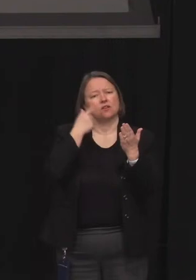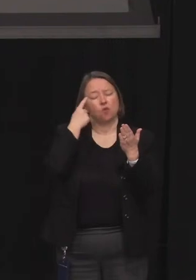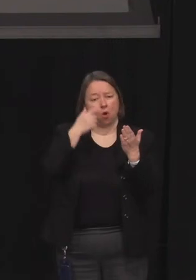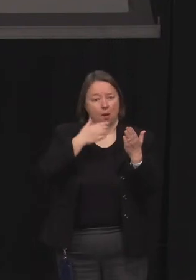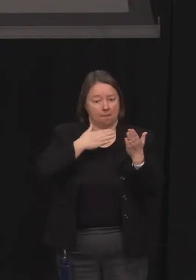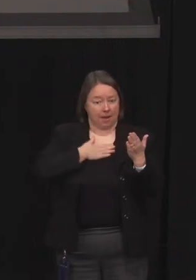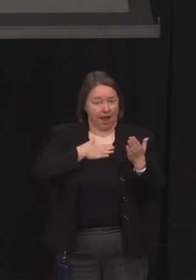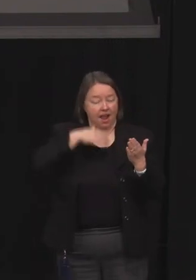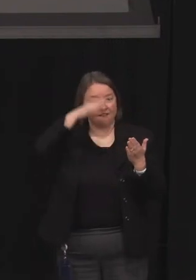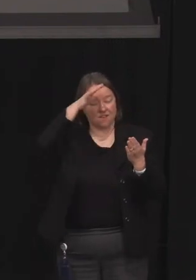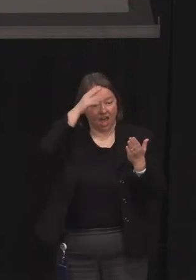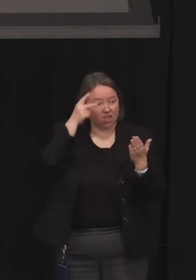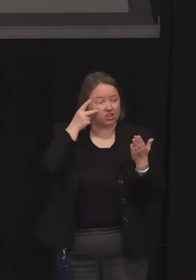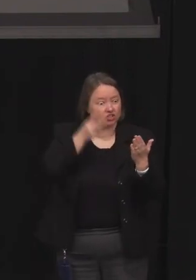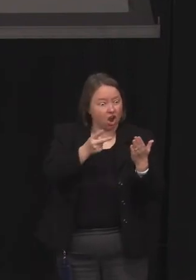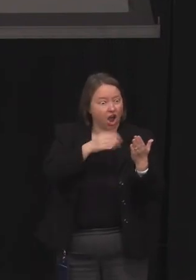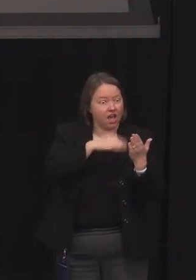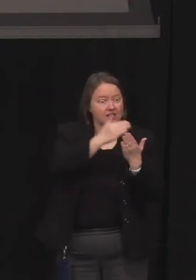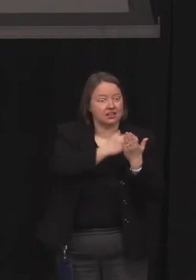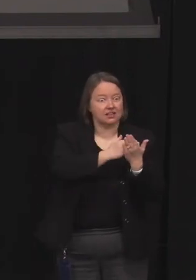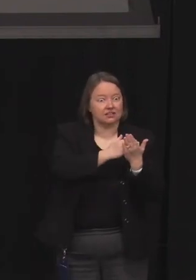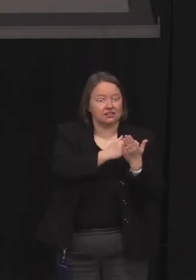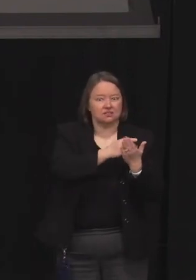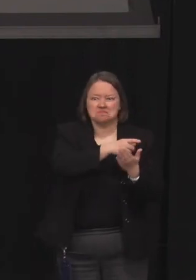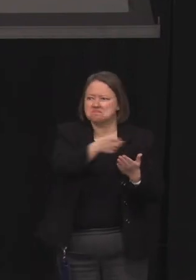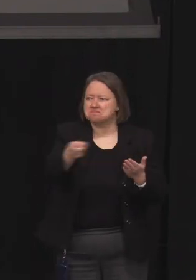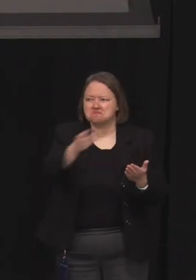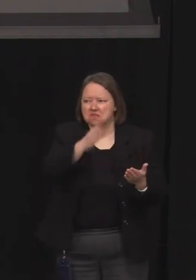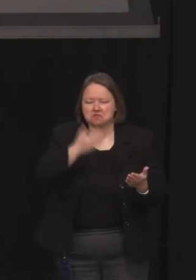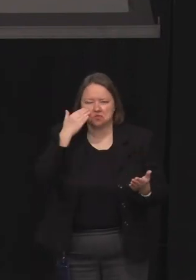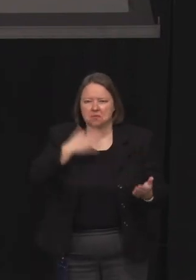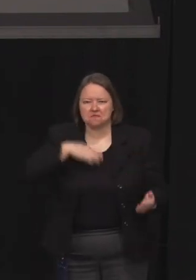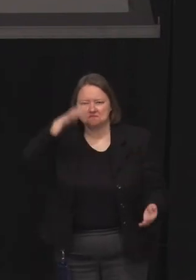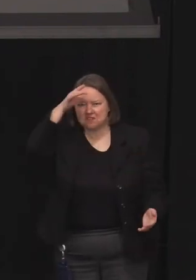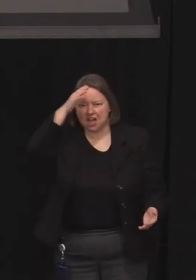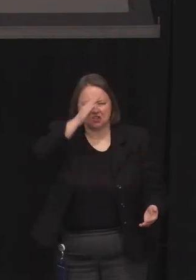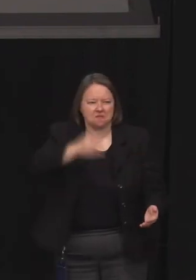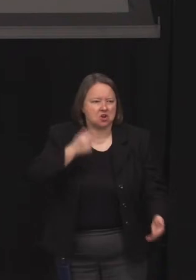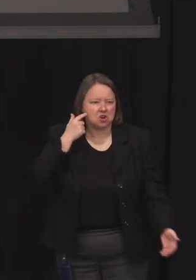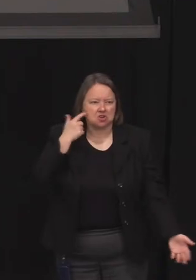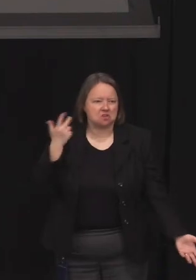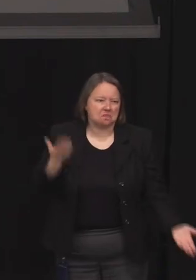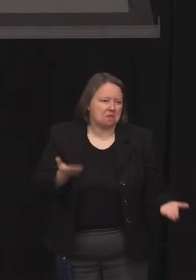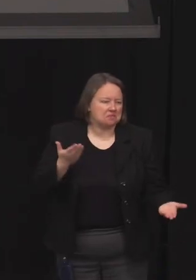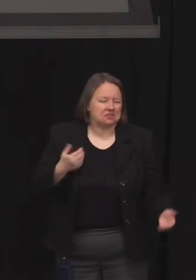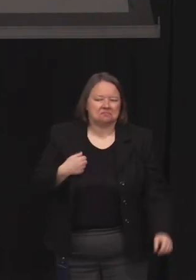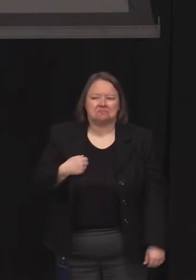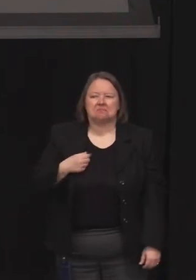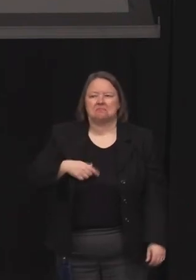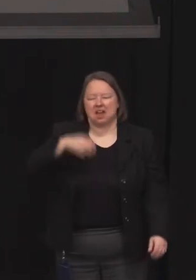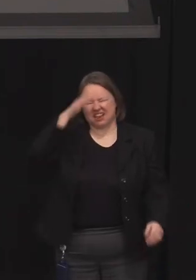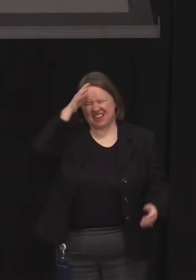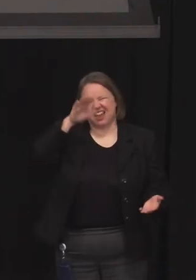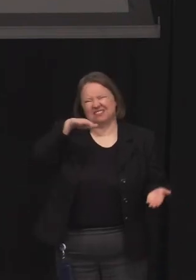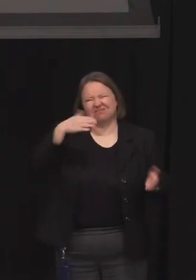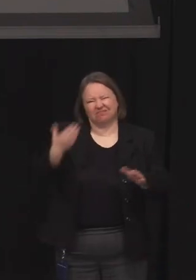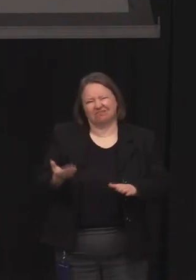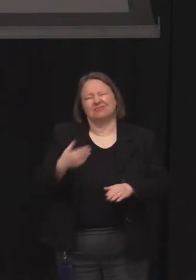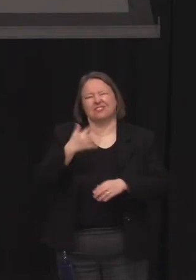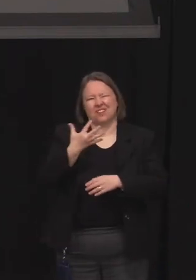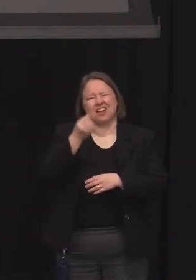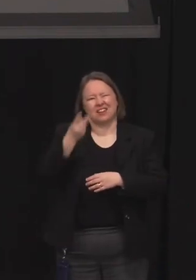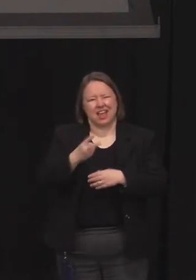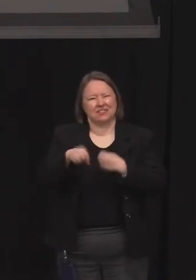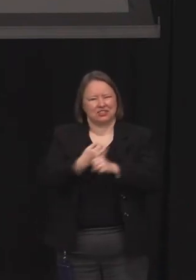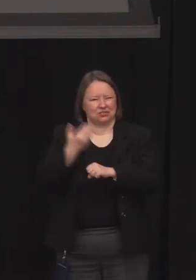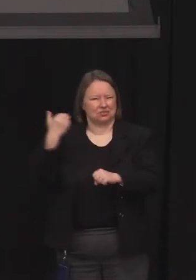father. You probably never knew him. You likely never heard of him. He died 5.5 years ago. He